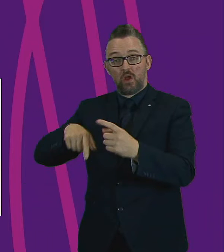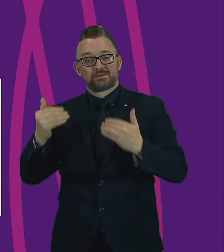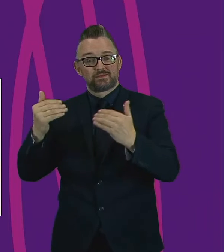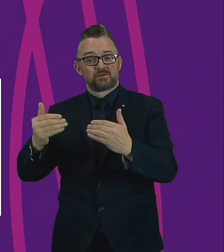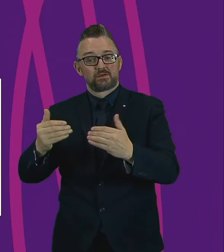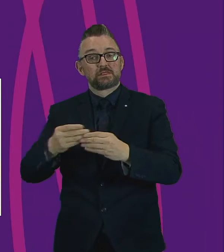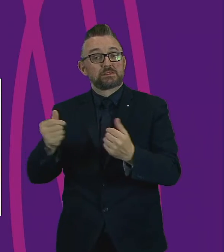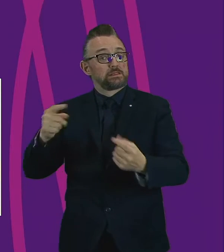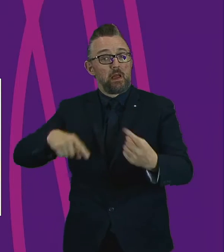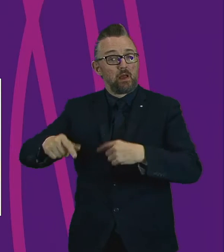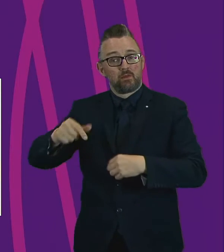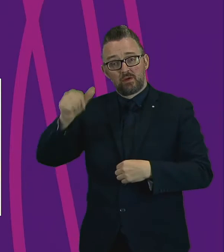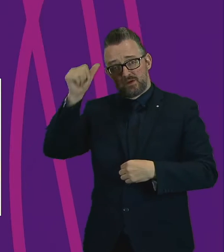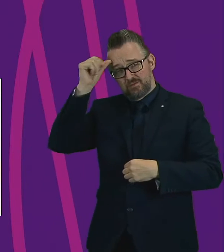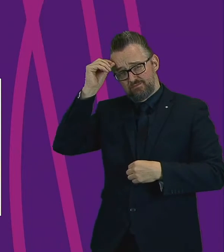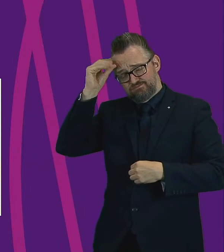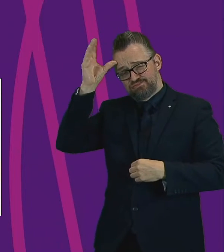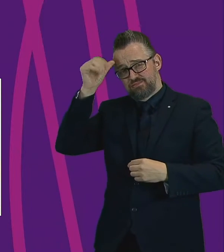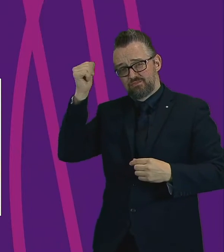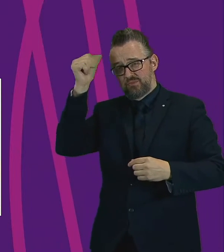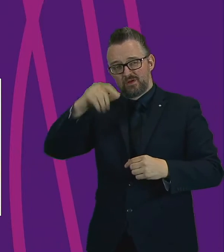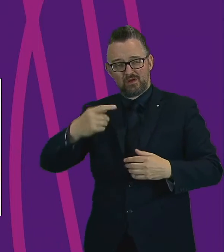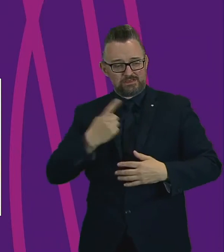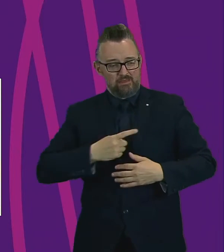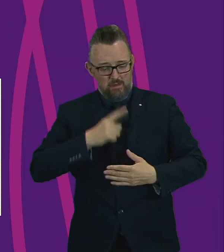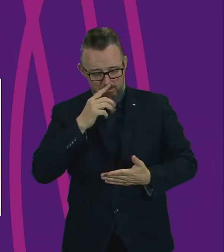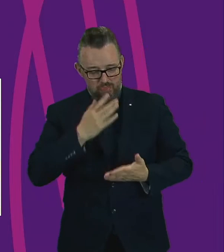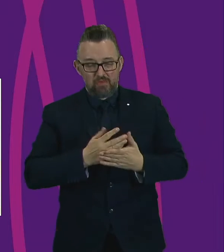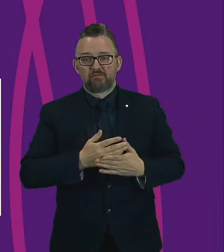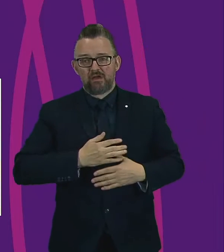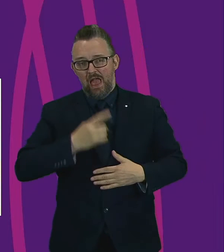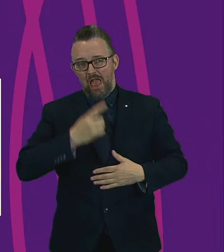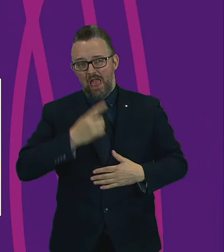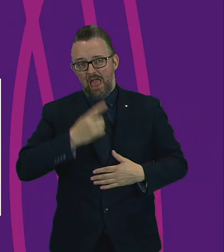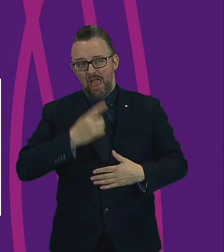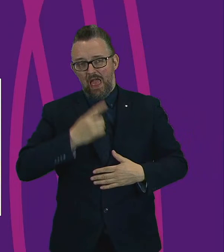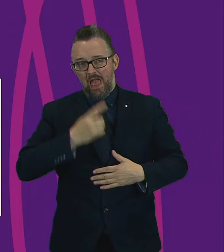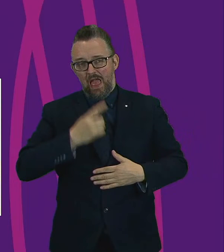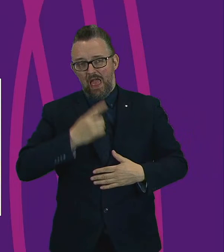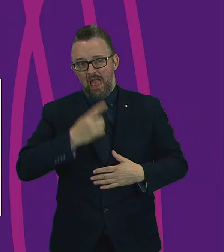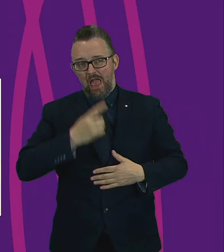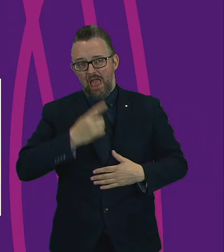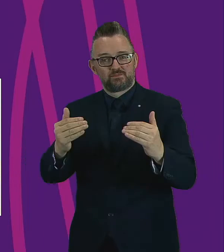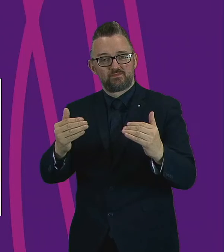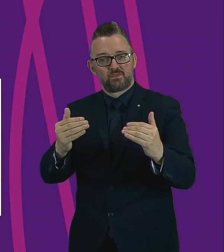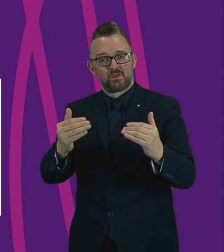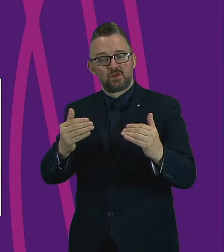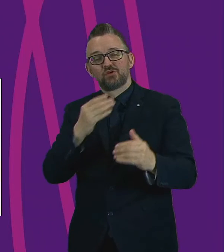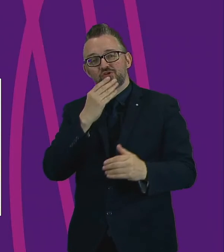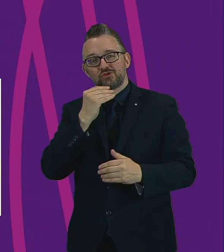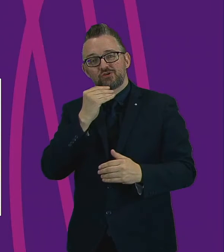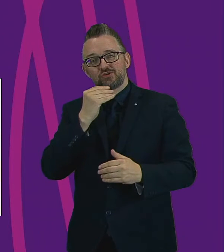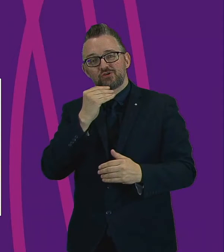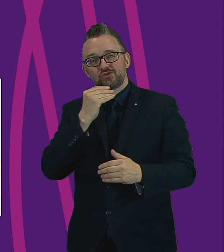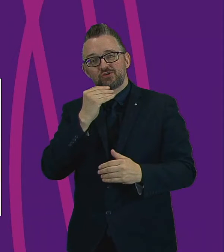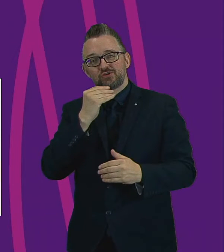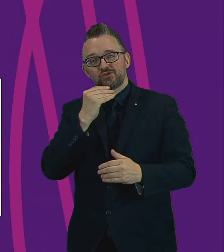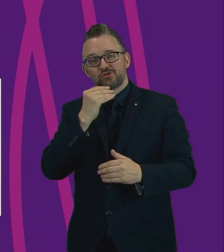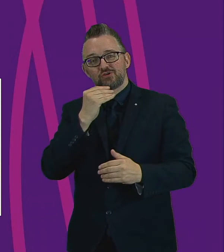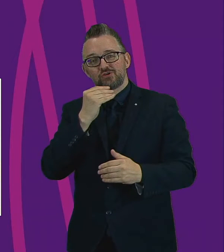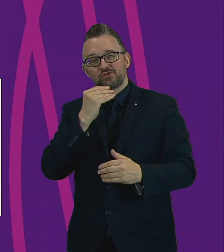have the knowledge, energy and self-belief that will take them somewhere useful for themselves and useful for our